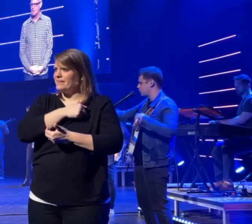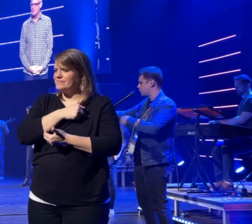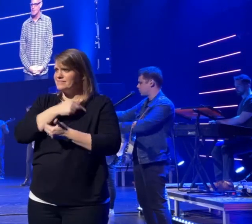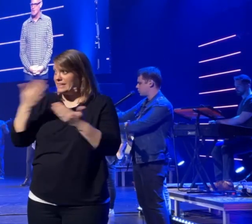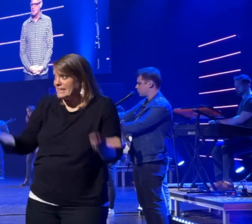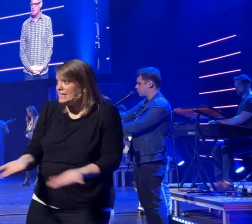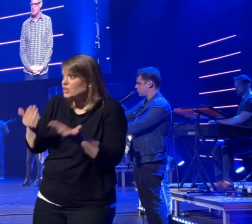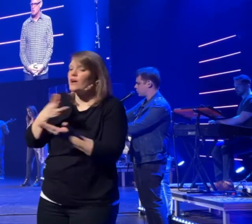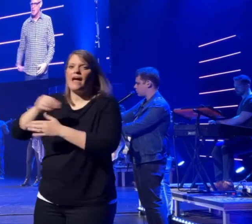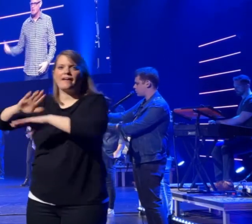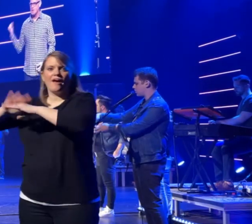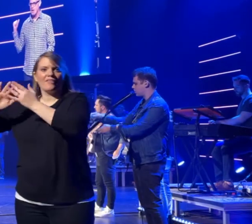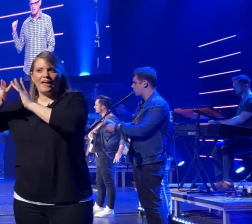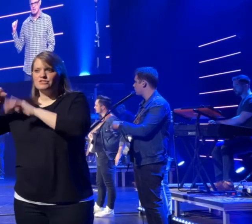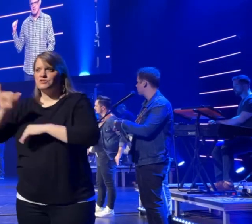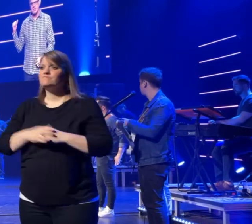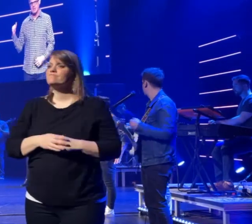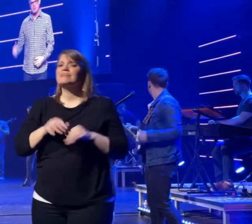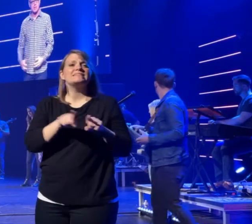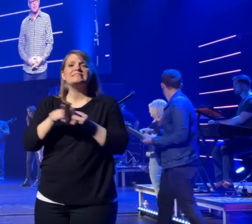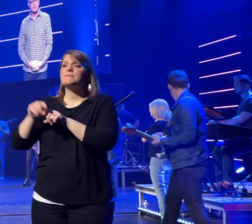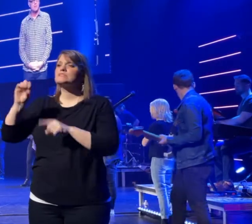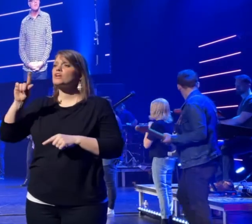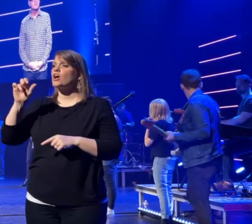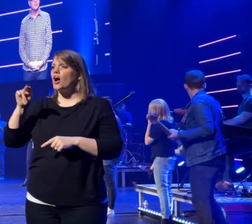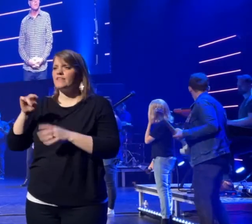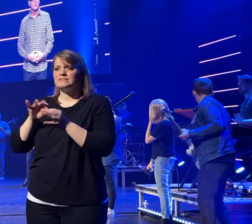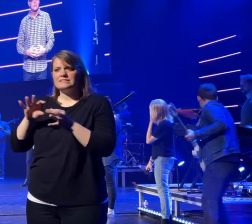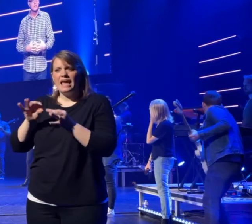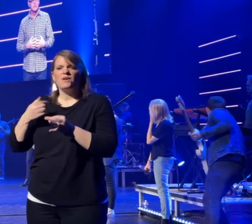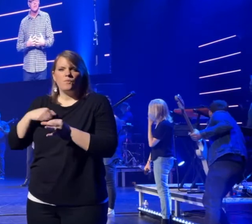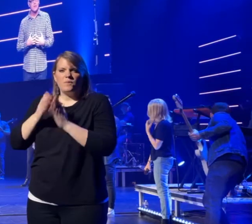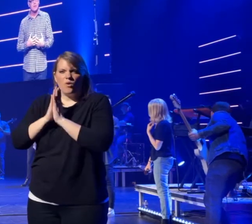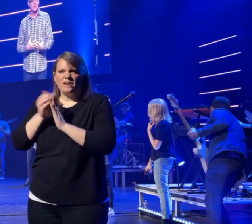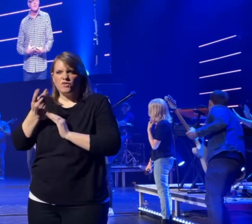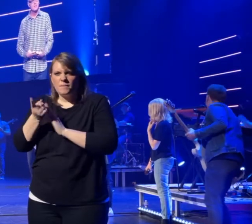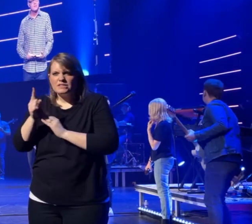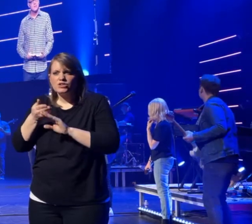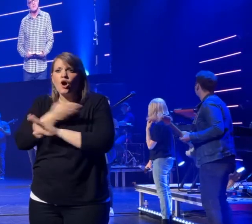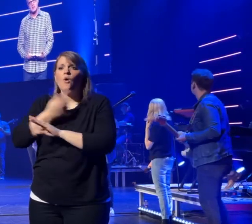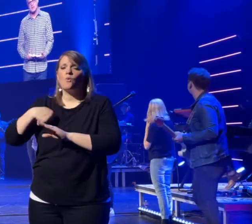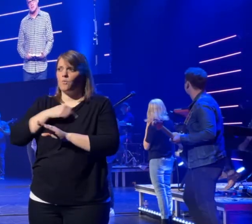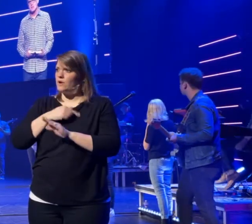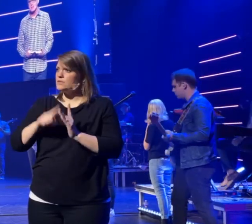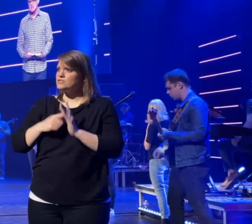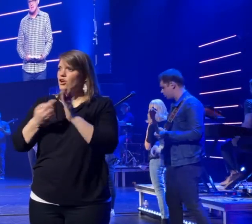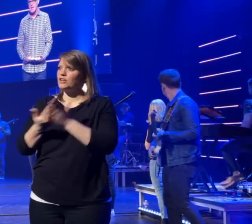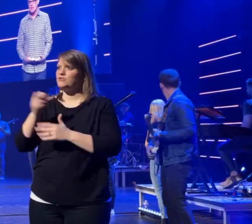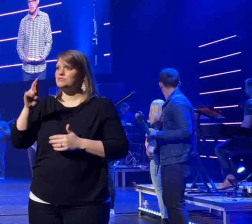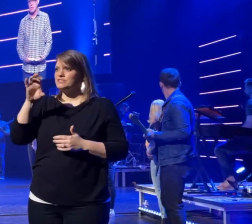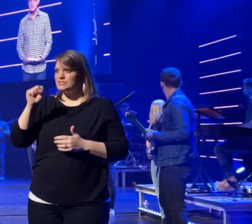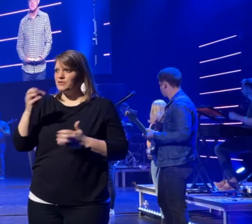well. It's great to be here this morning. As Colin said, and we prayed a few minutes ago, we are launching a new series, starting a new series